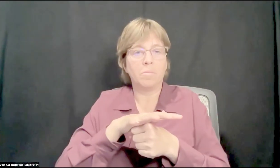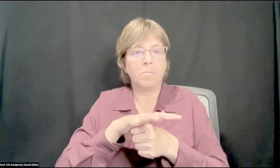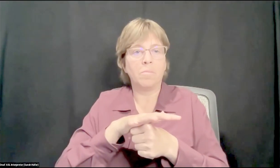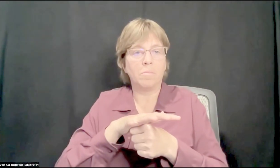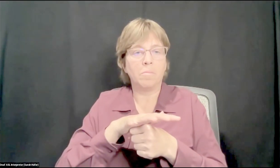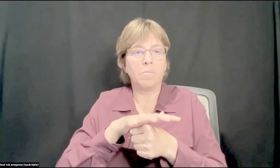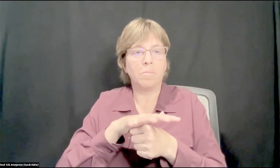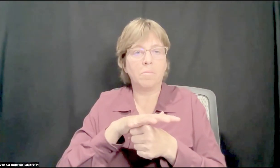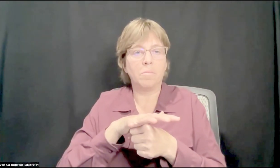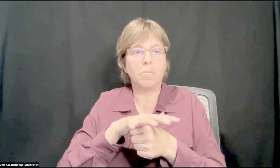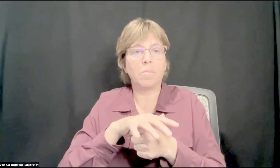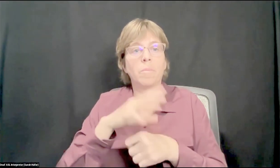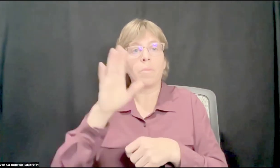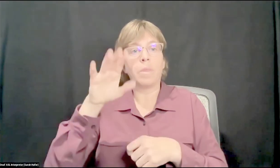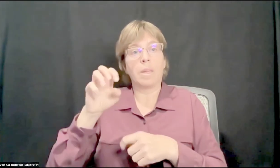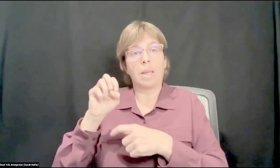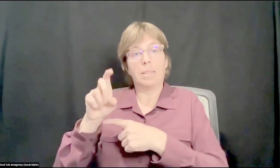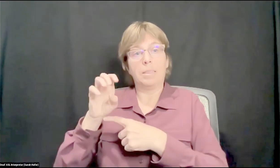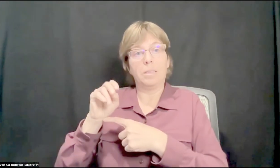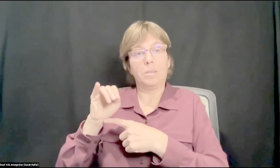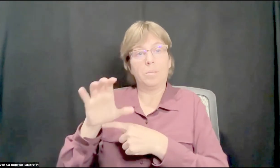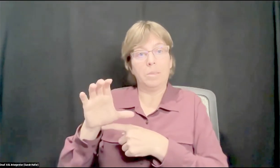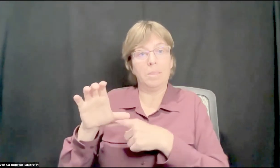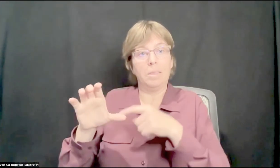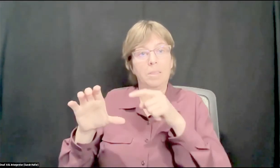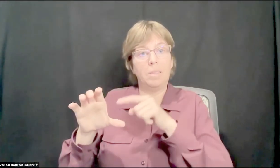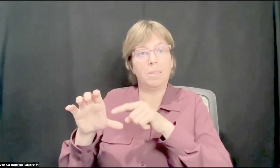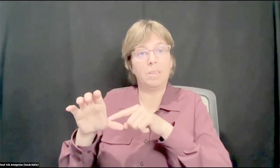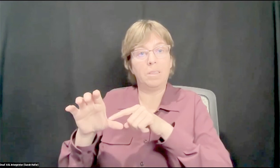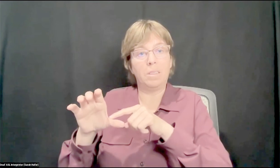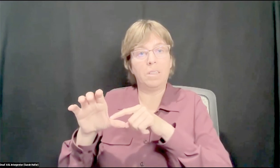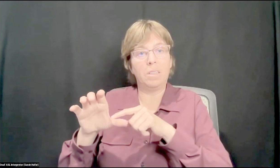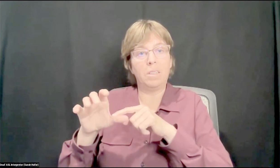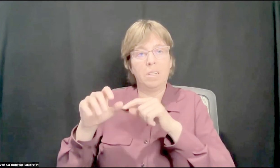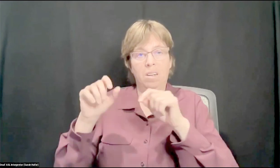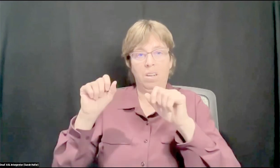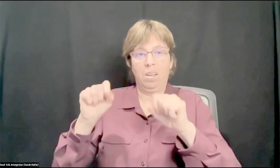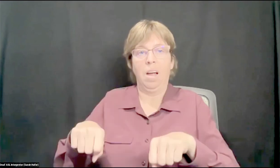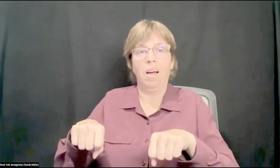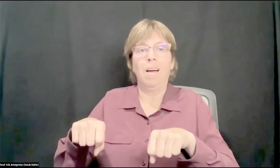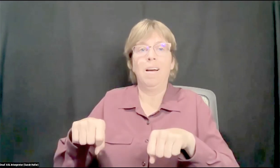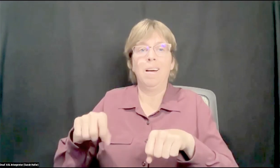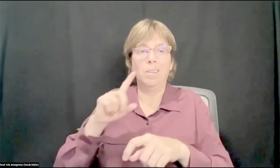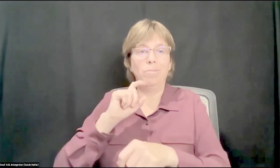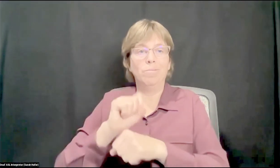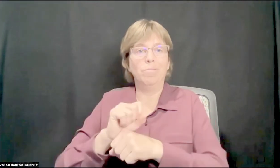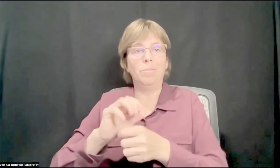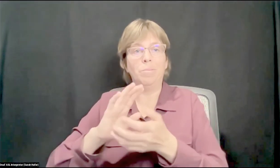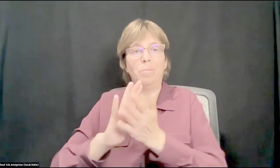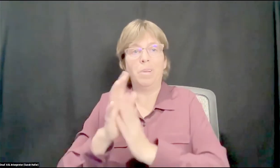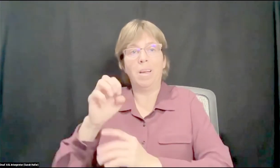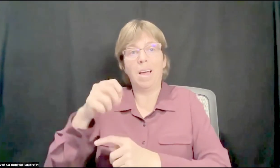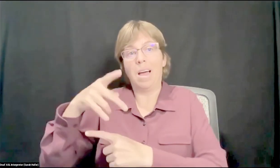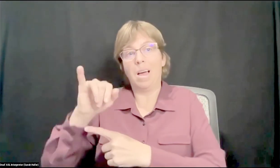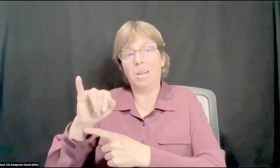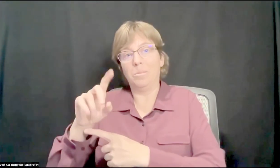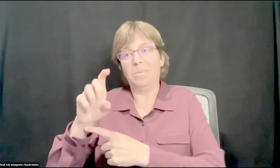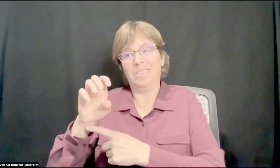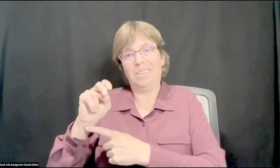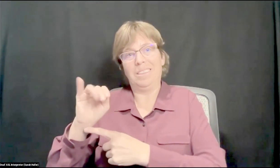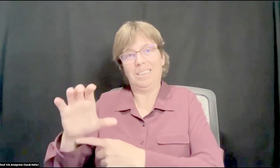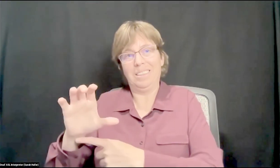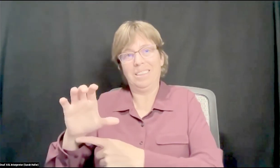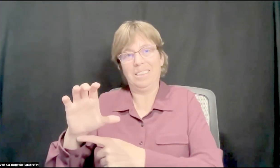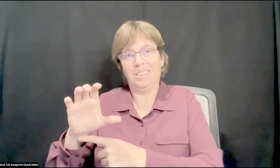endemic setting. So I guess what I would just emphasize is that the pandemic is not over. COVID-19 is barely more than 2